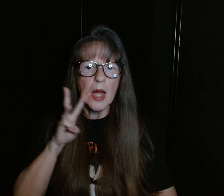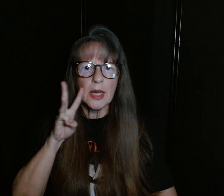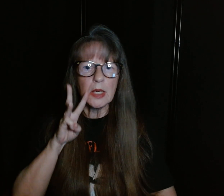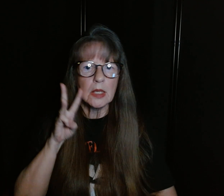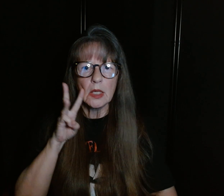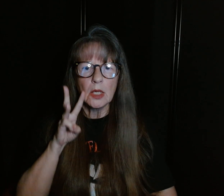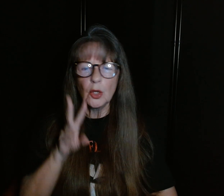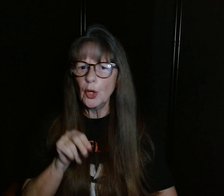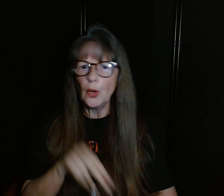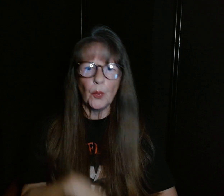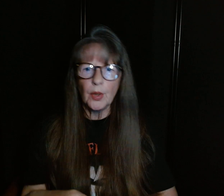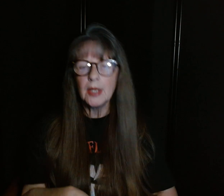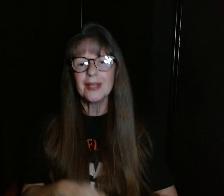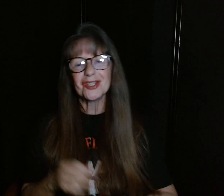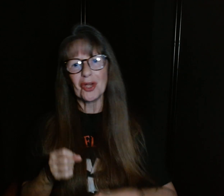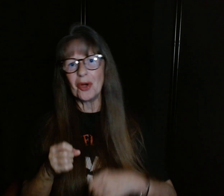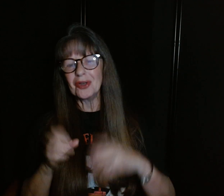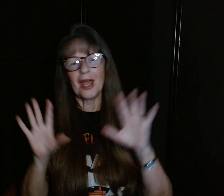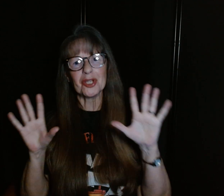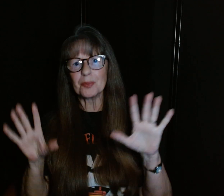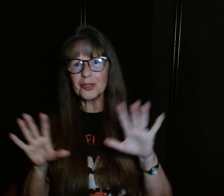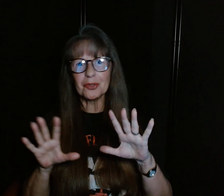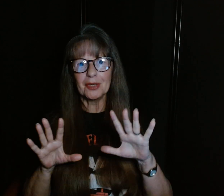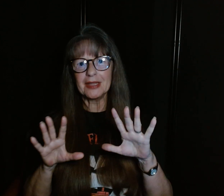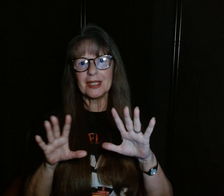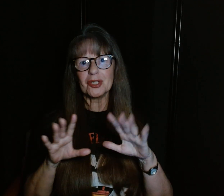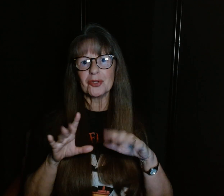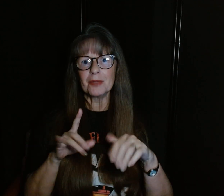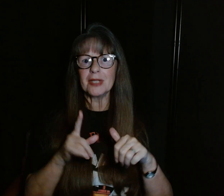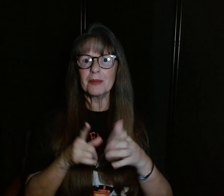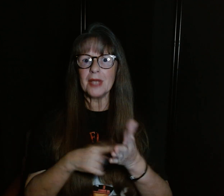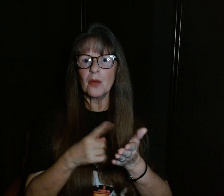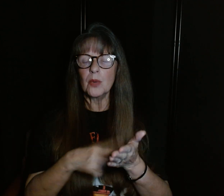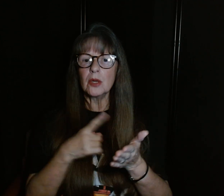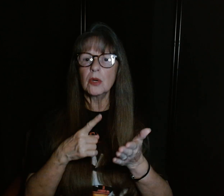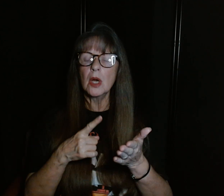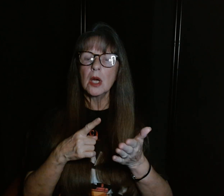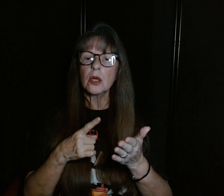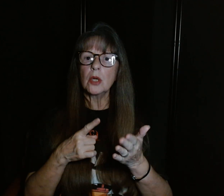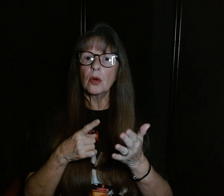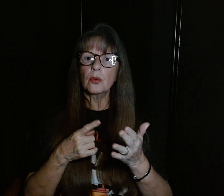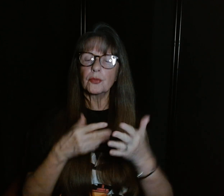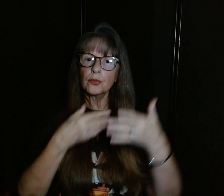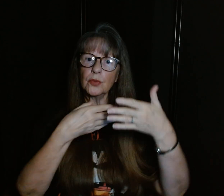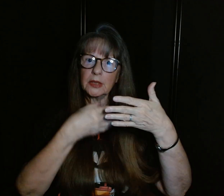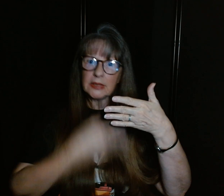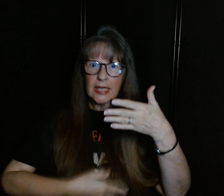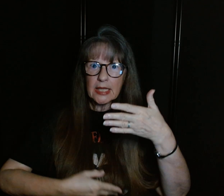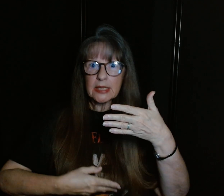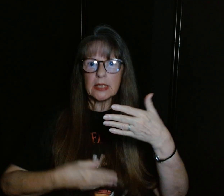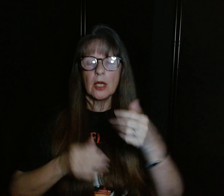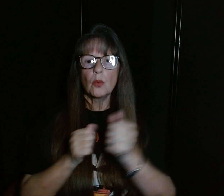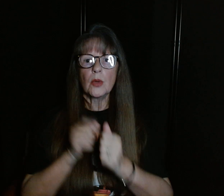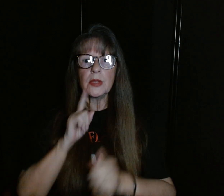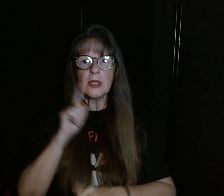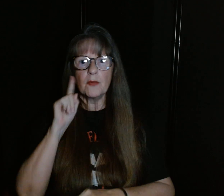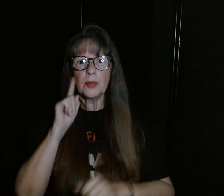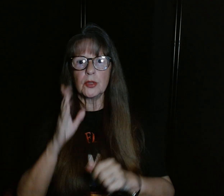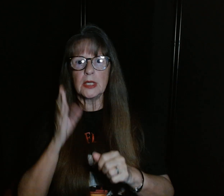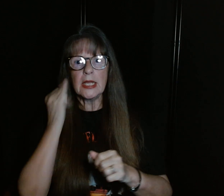Wine. No. So, not a spritz or anything. So sometimes I will go through the list with a deaf person if